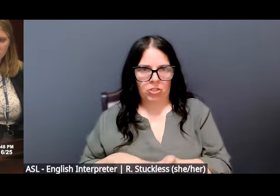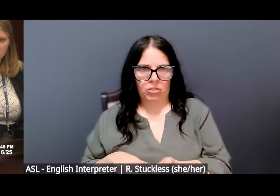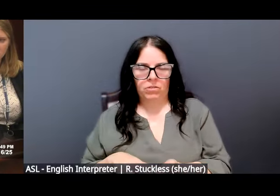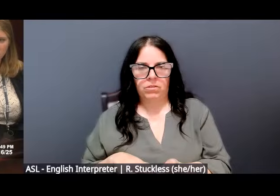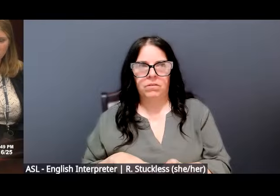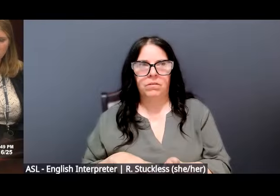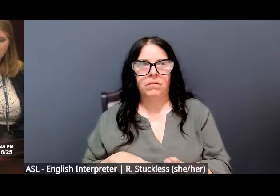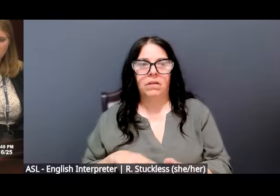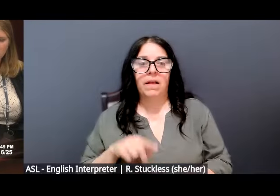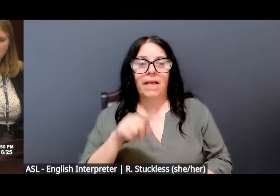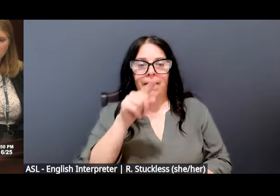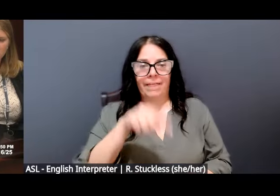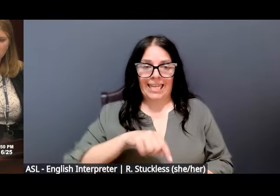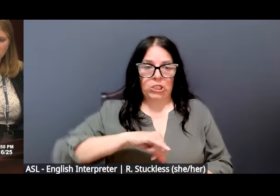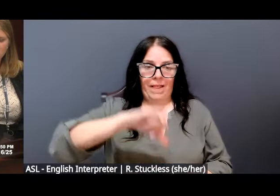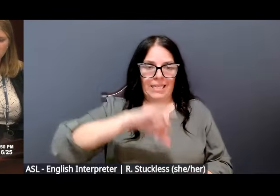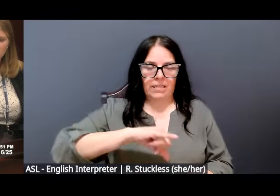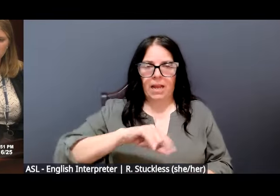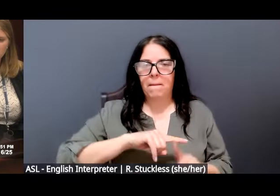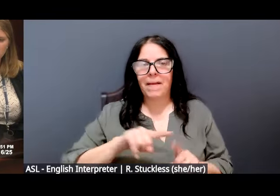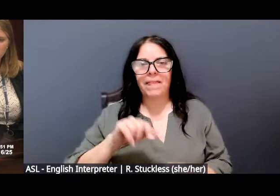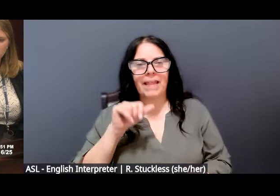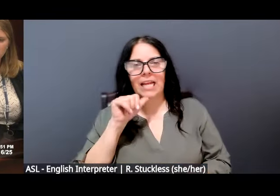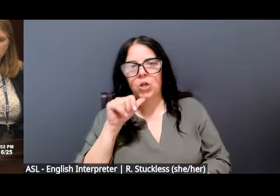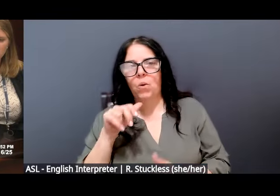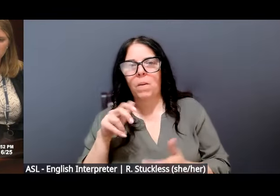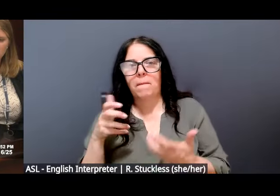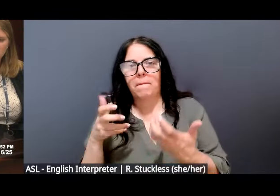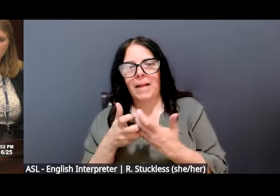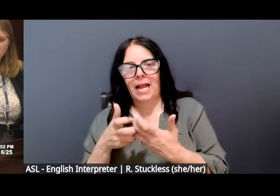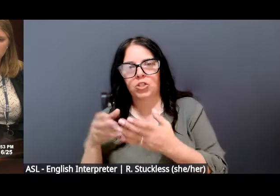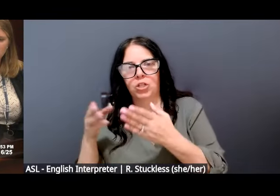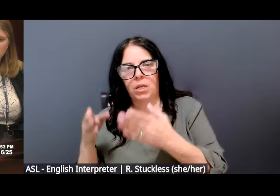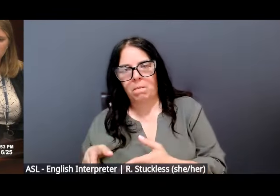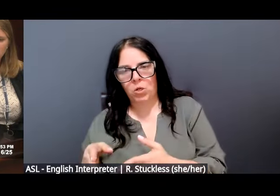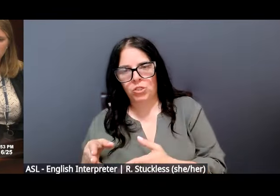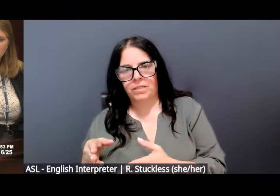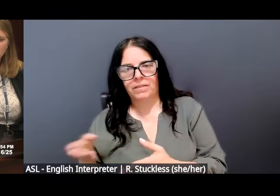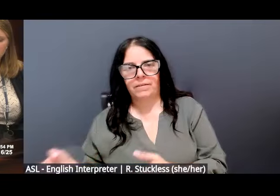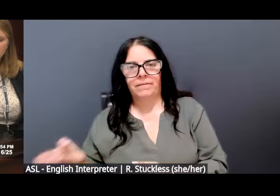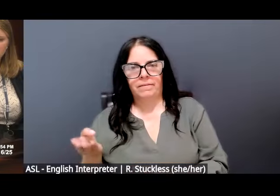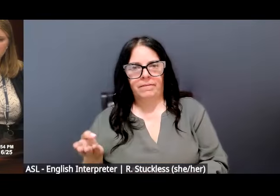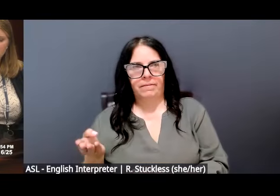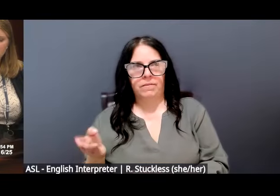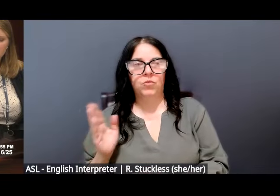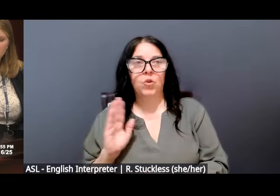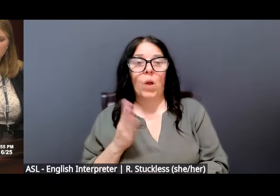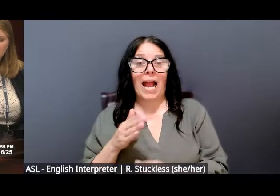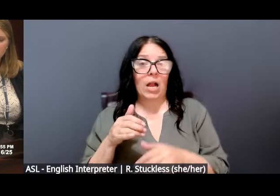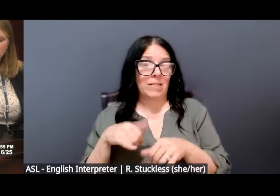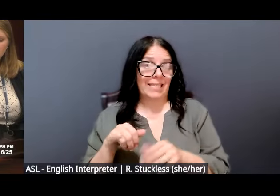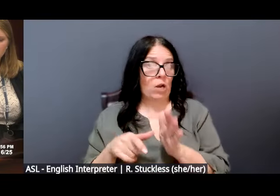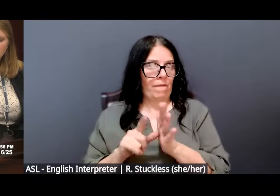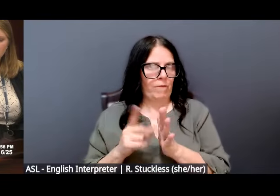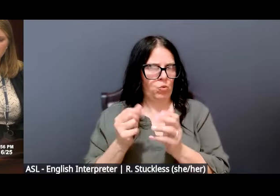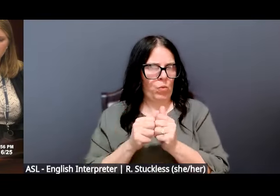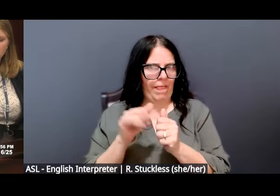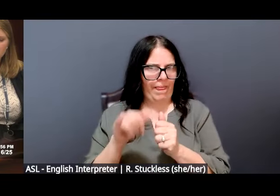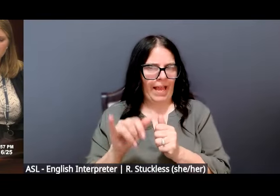each other, but they do not match the exemplar that was provided to us. And again, our standard of review with this